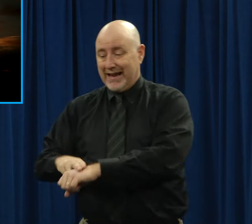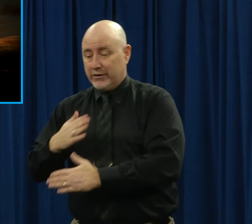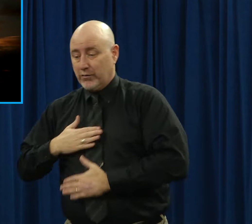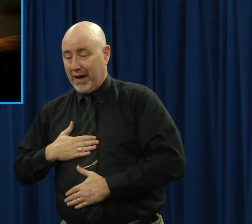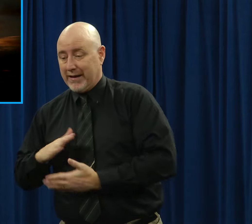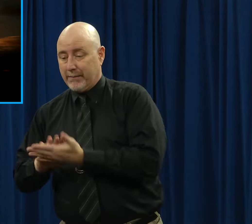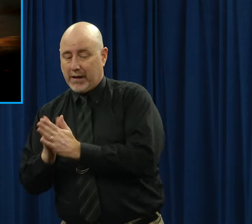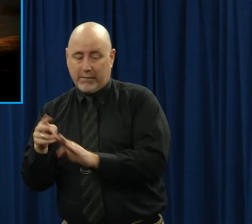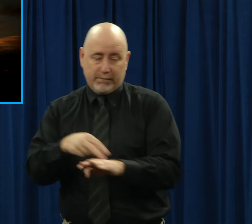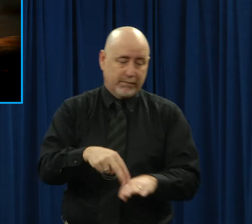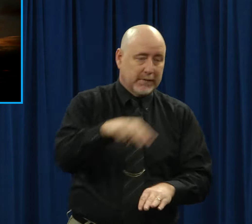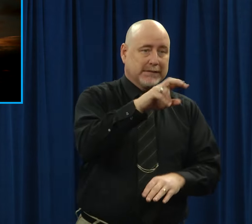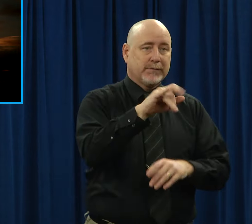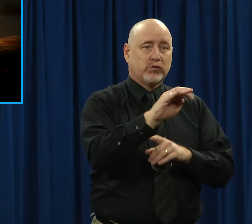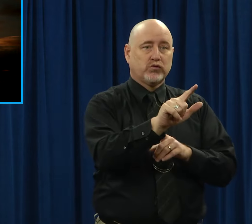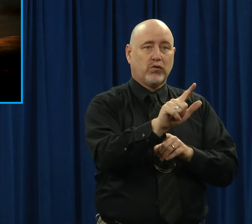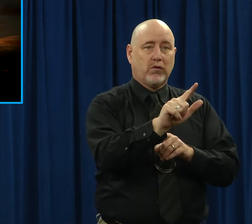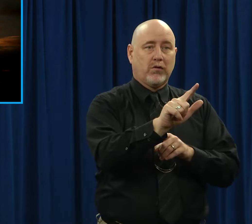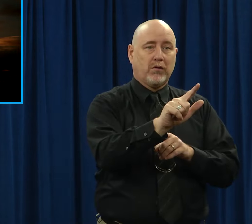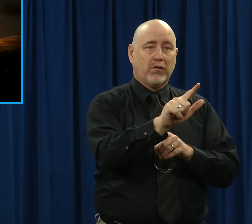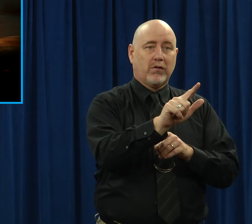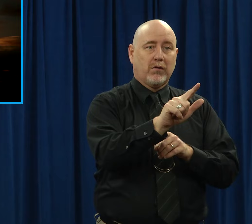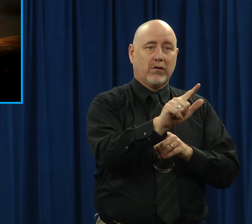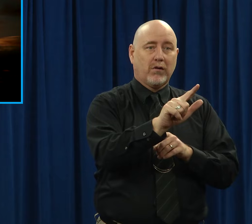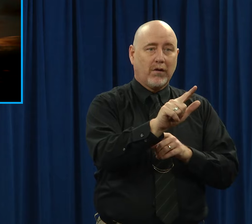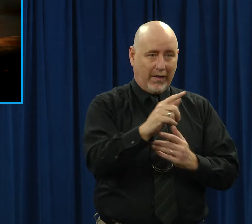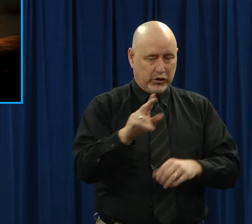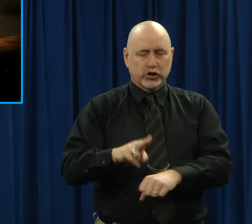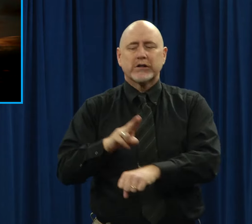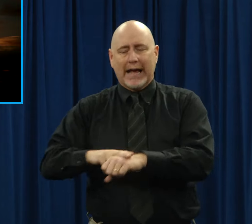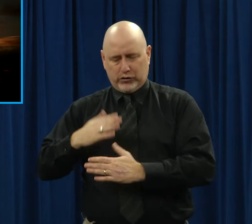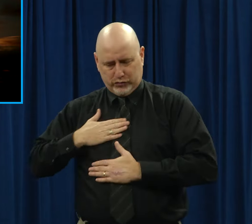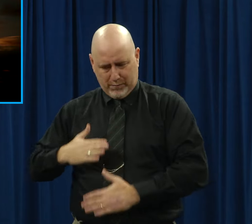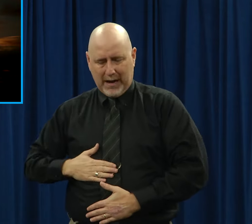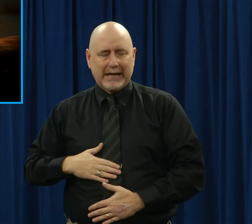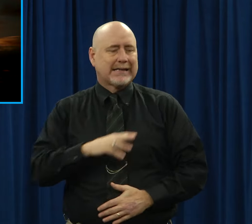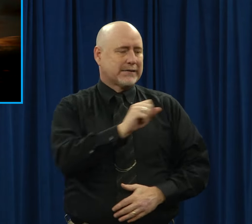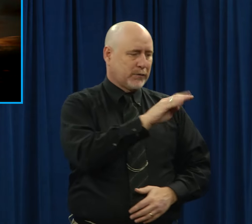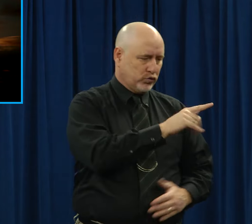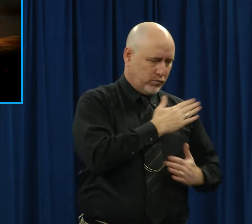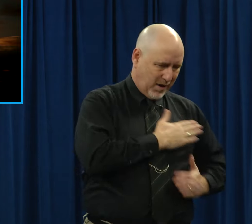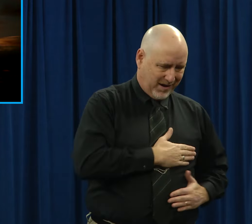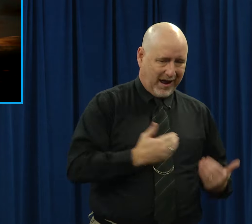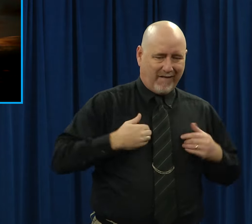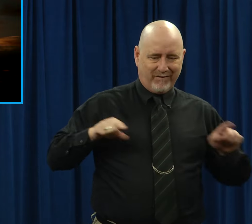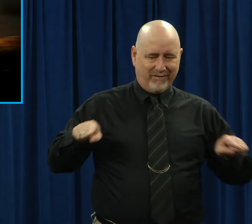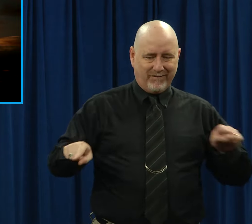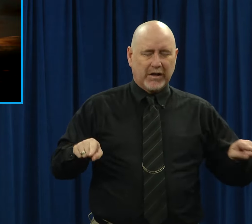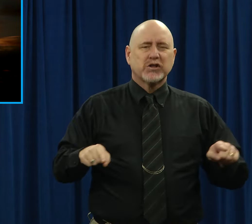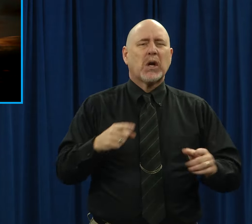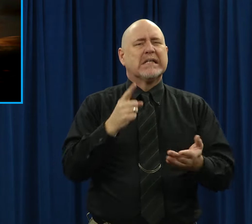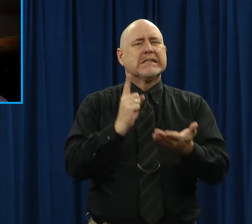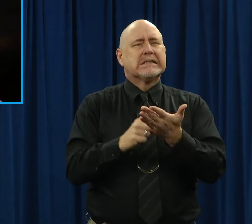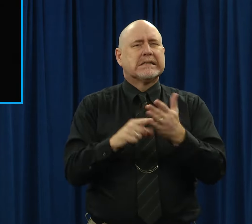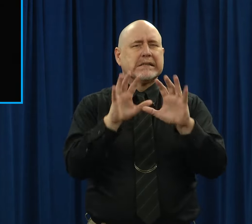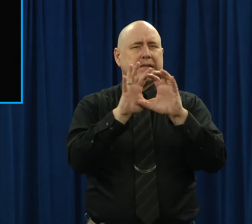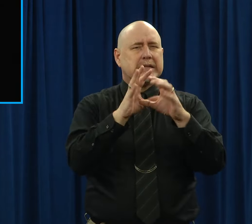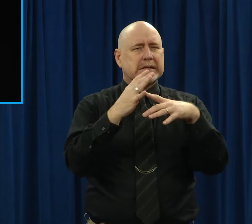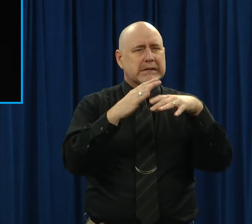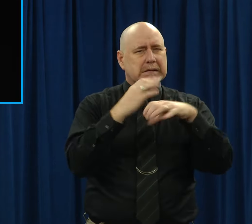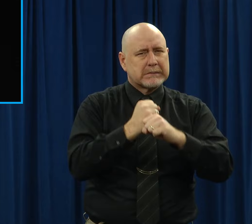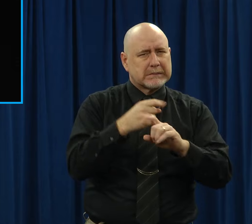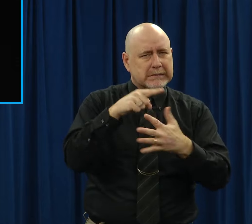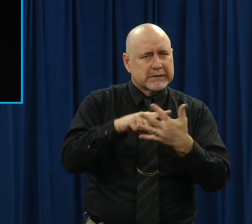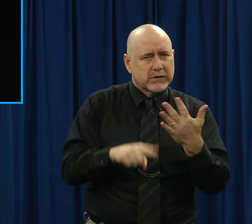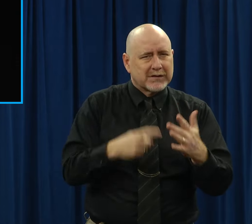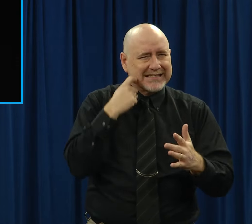natural body. It is raised a spiritual body. There is a natural body. There is a spiritual body. Now, let's break this